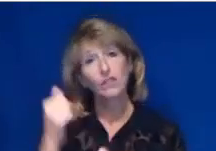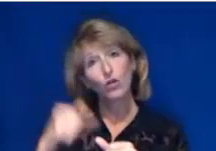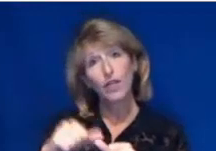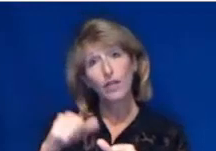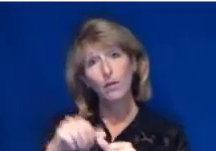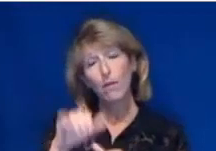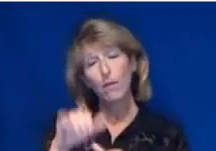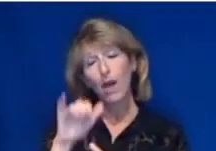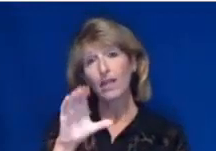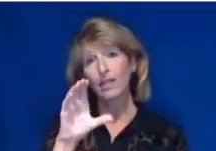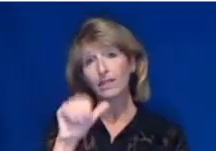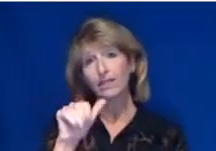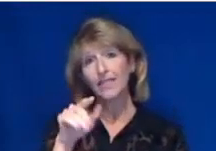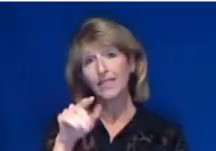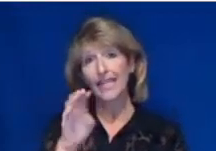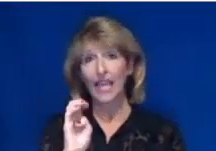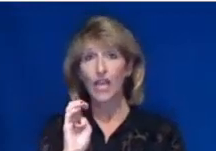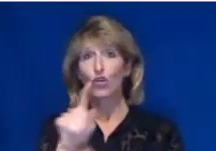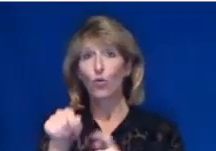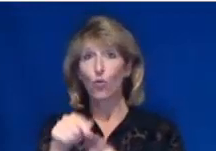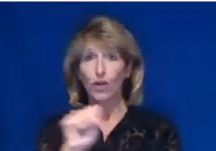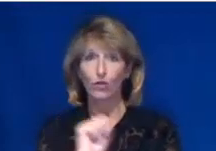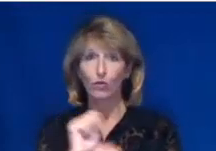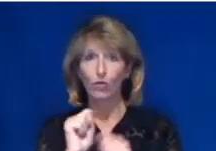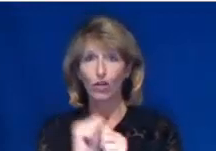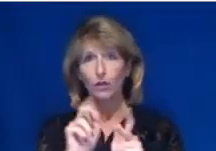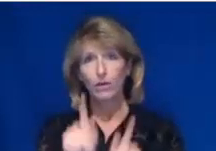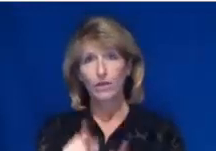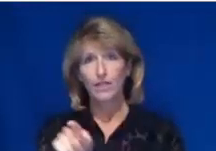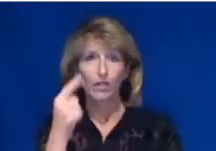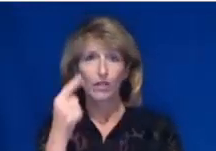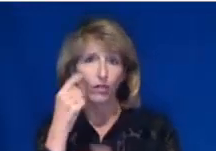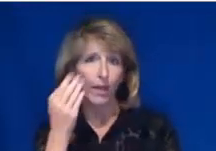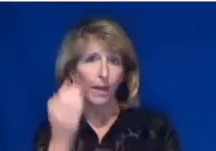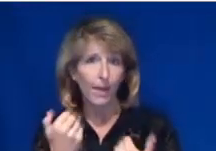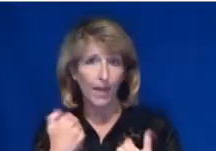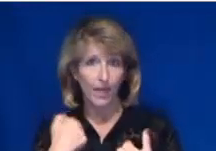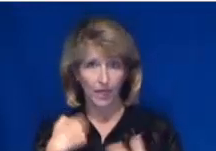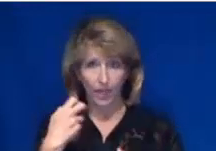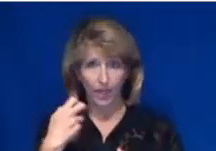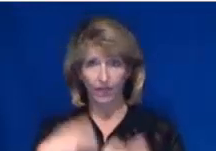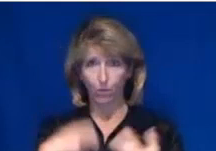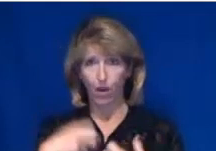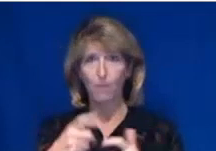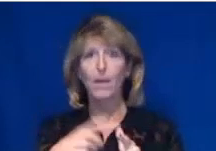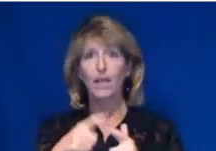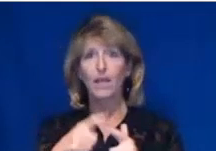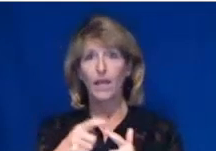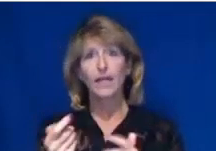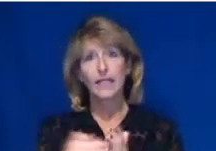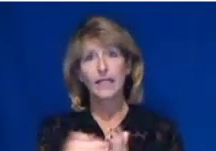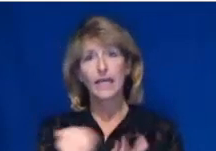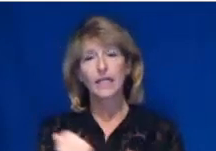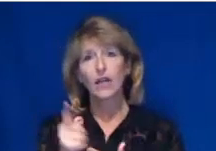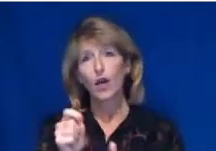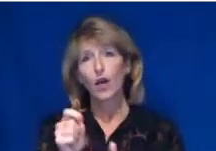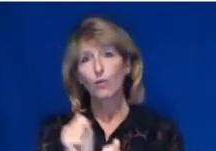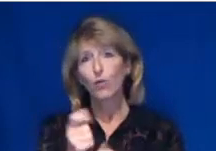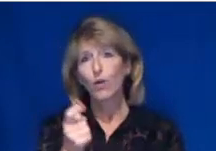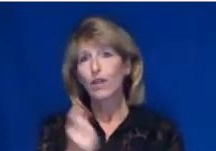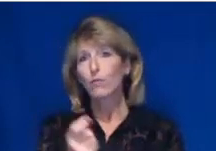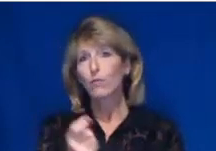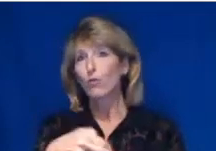an alcoholic than a non-alcoholic. This screening is a great tool to use when you work with a